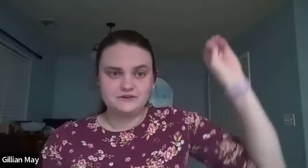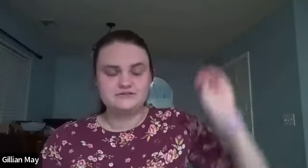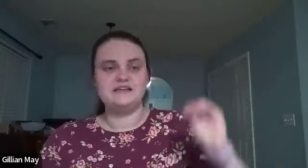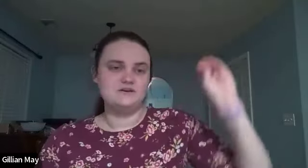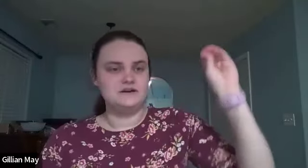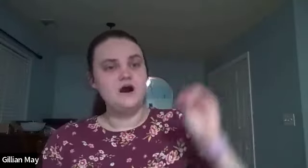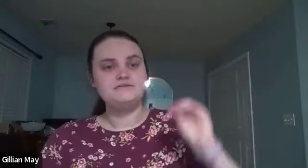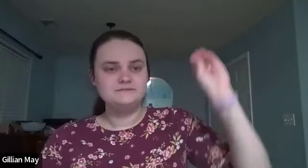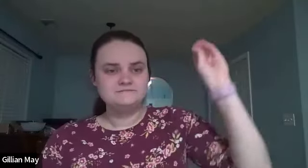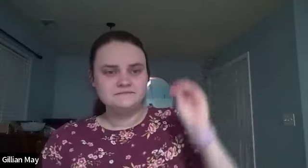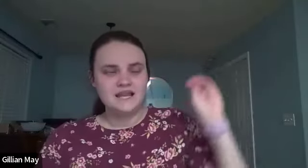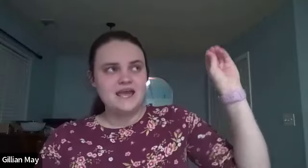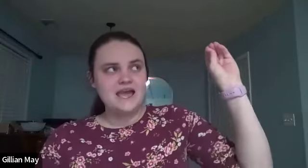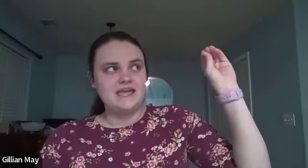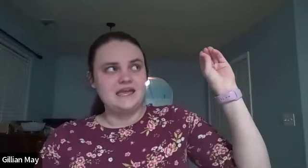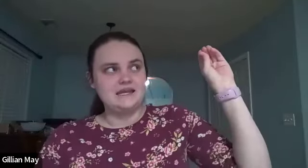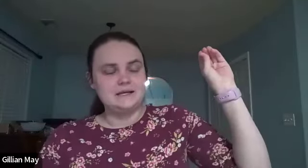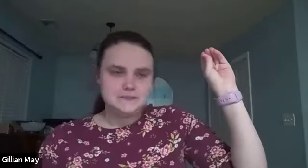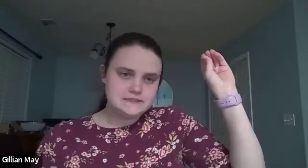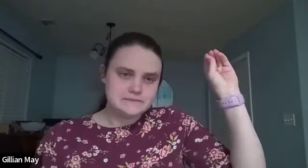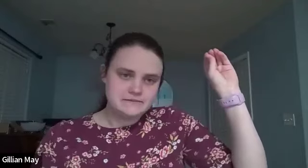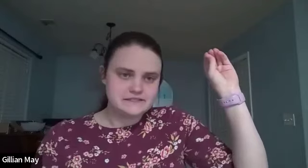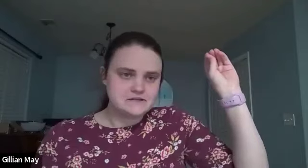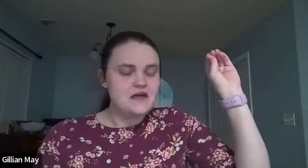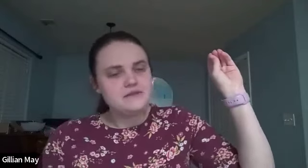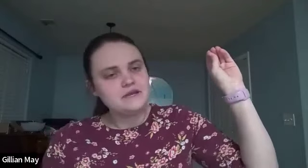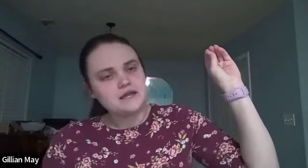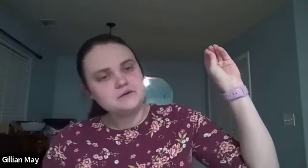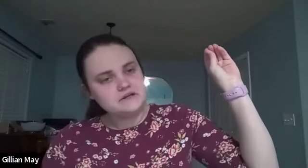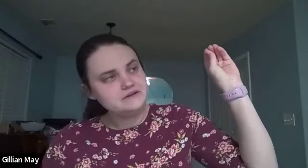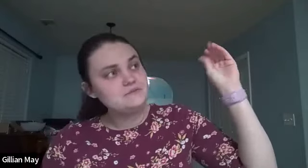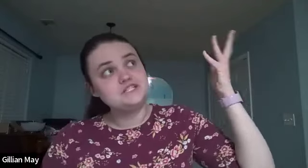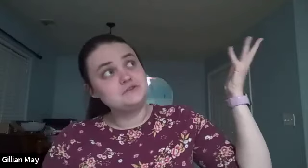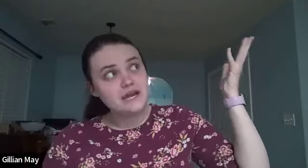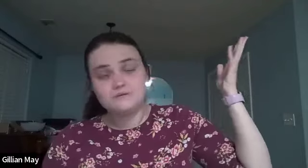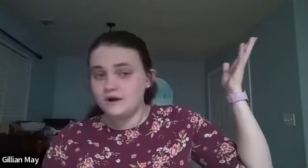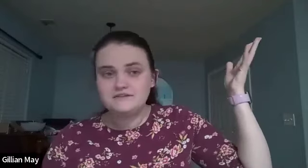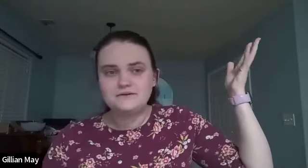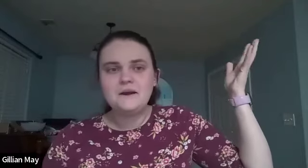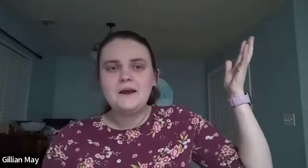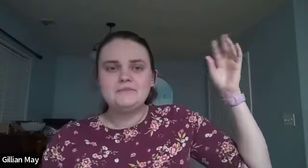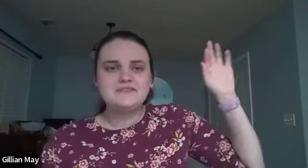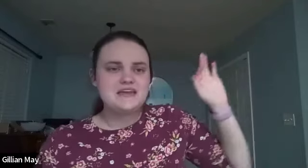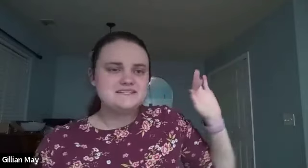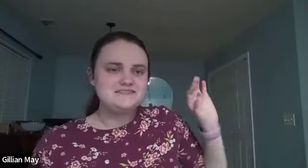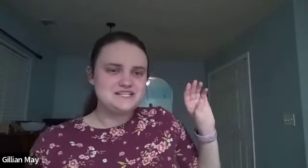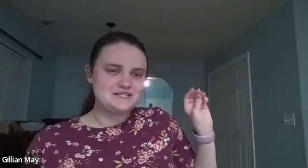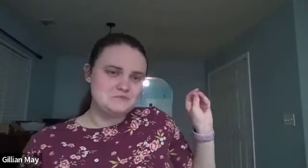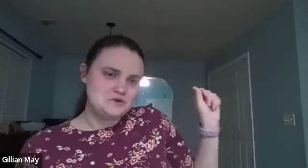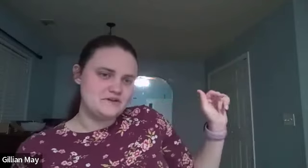the lights on and off. And I used to be able to do that. And then we got a new building, which is great and wonderful. But they give us like these smooth lights